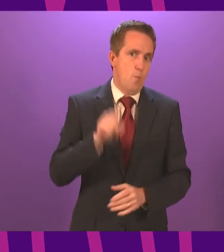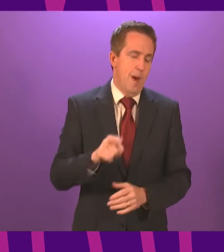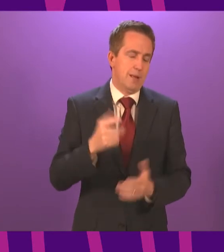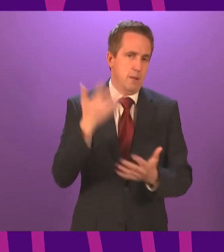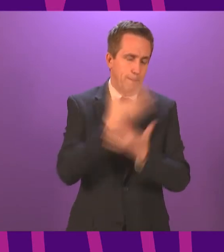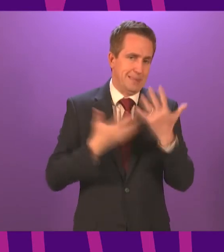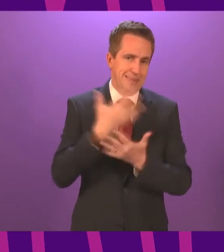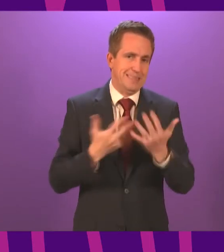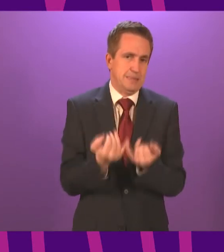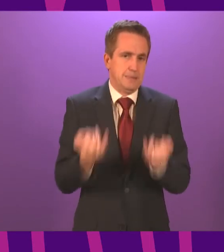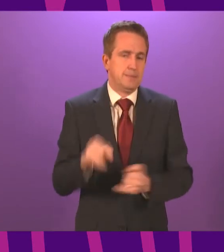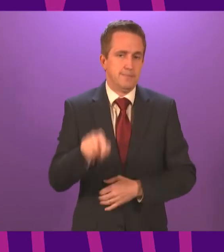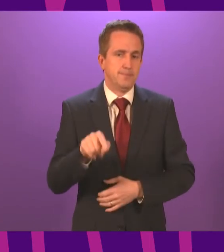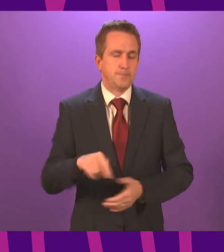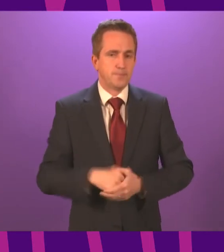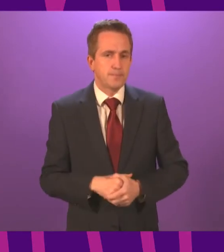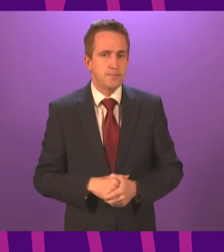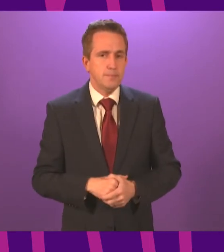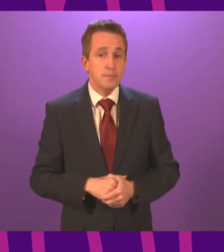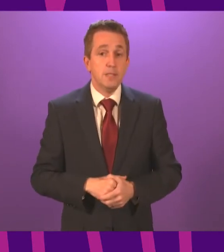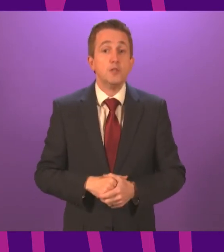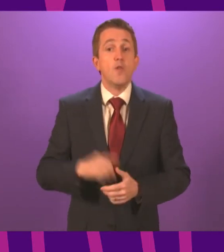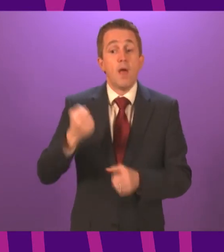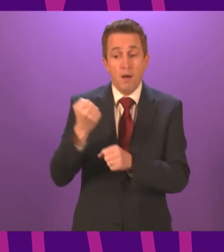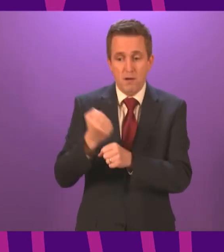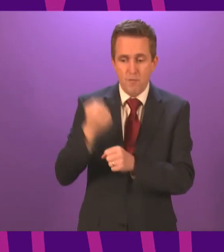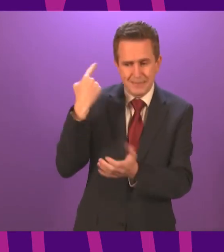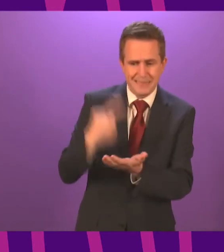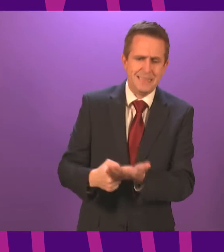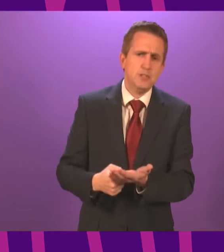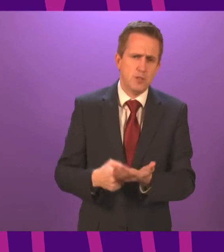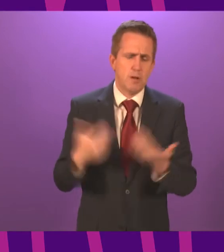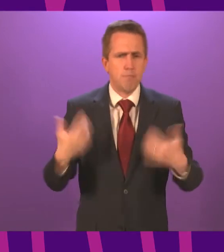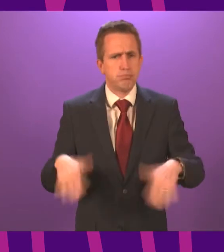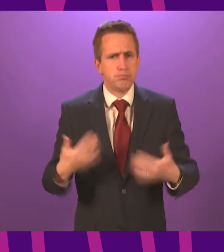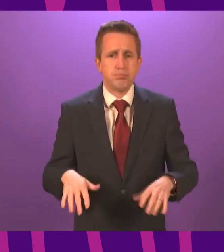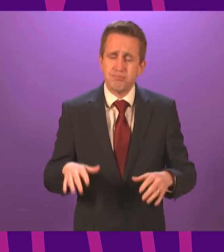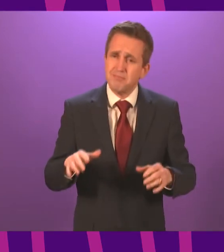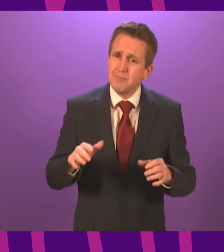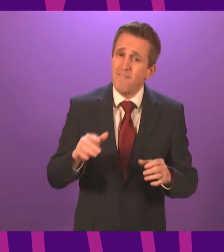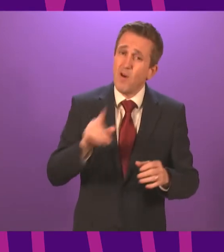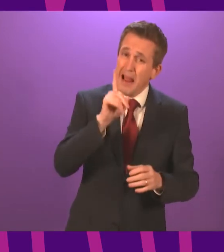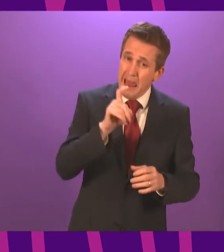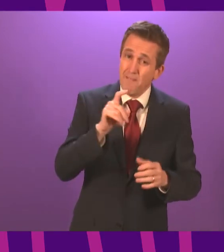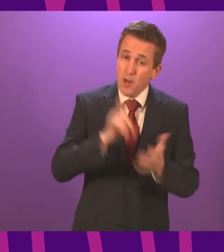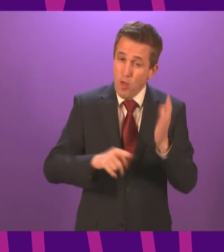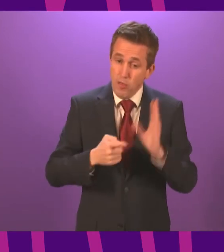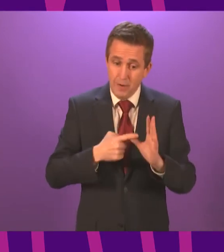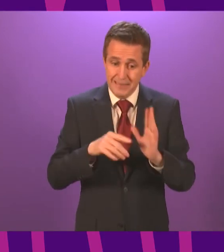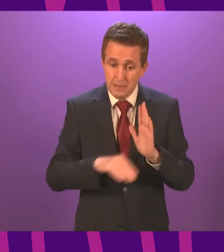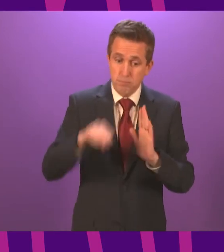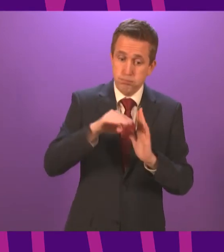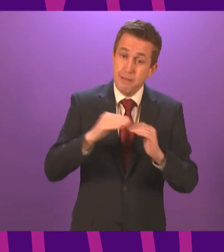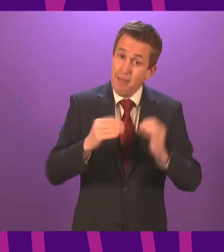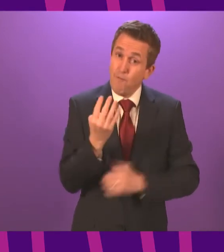most. So these are difficult decisions that the Cabinet took this week to move 11 local authorities into Level 4, but they are intended